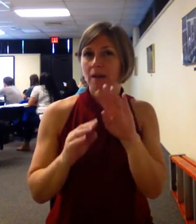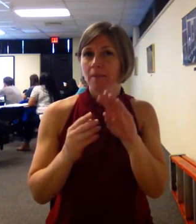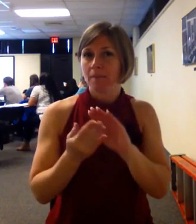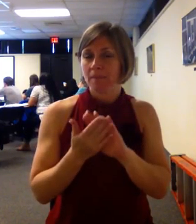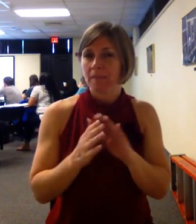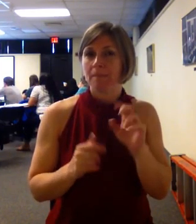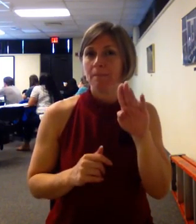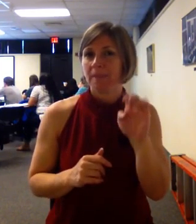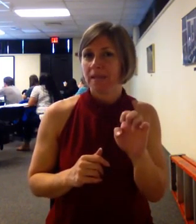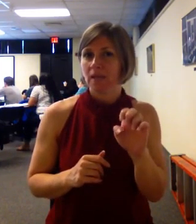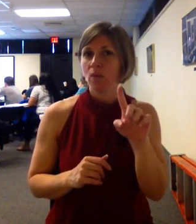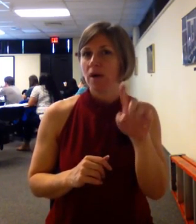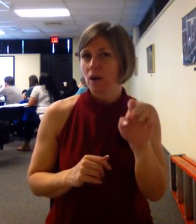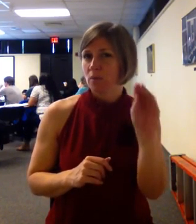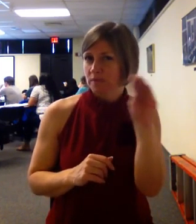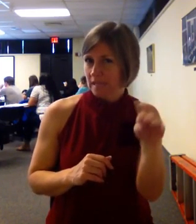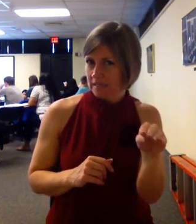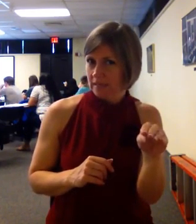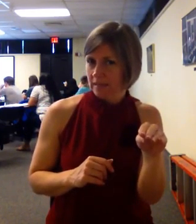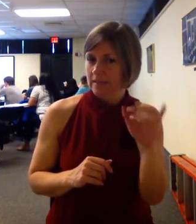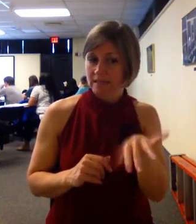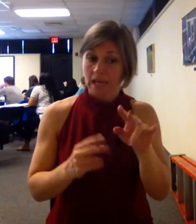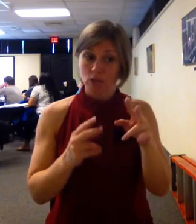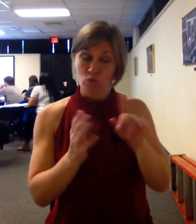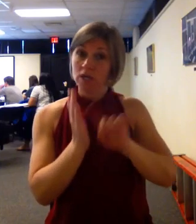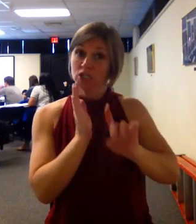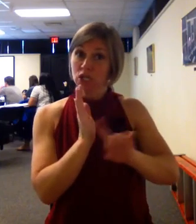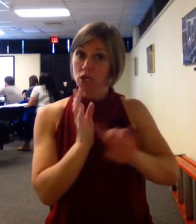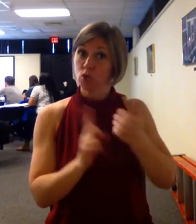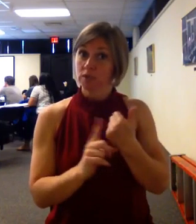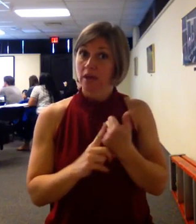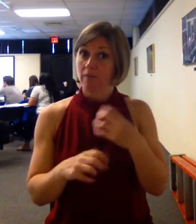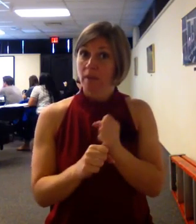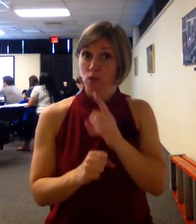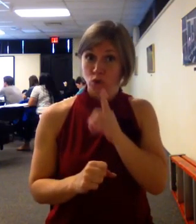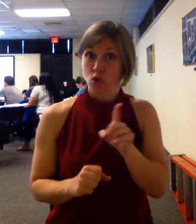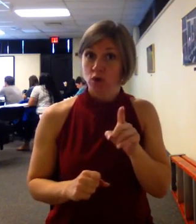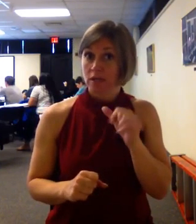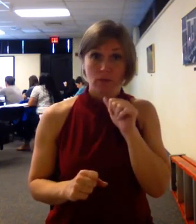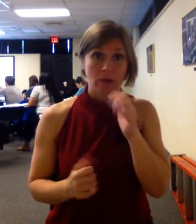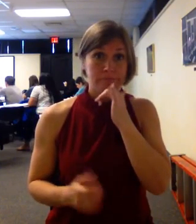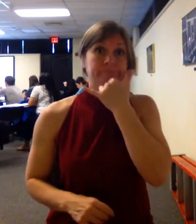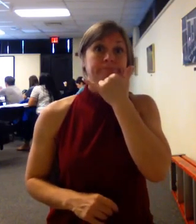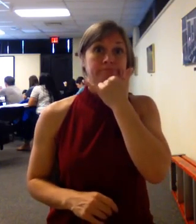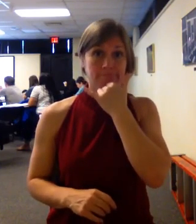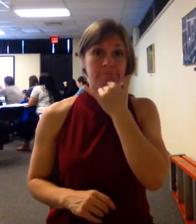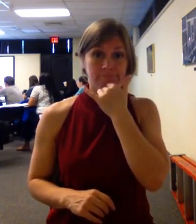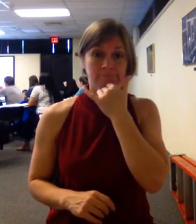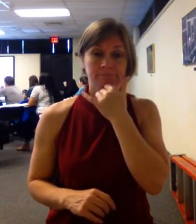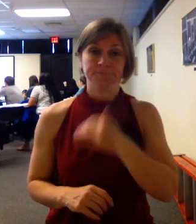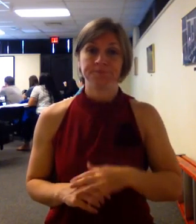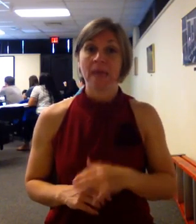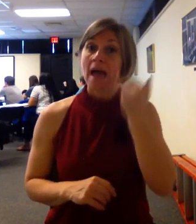to show you that, but that would be one way to double check yourself and make sure that you haven't made a mistake. And if you look,